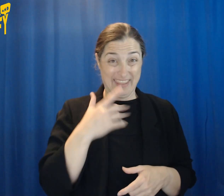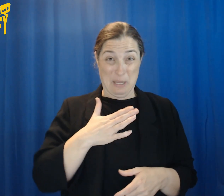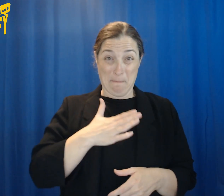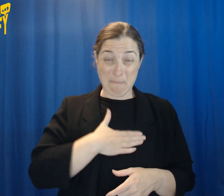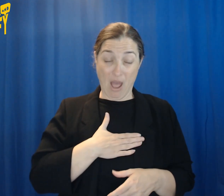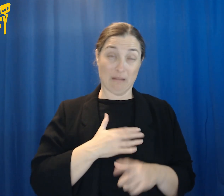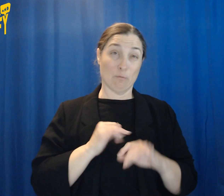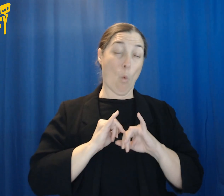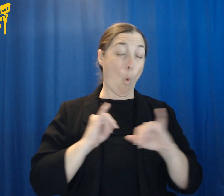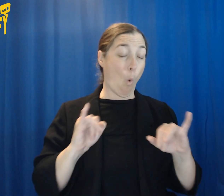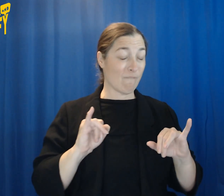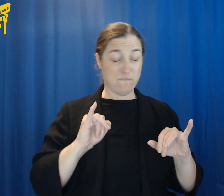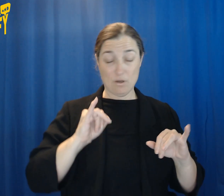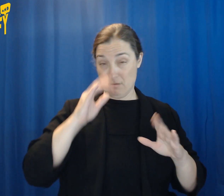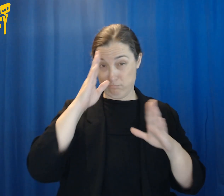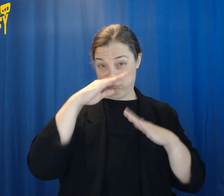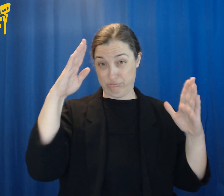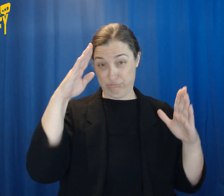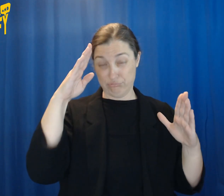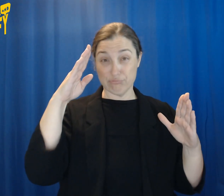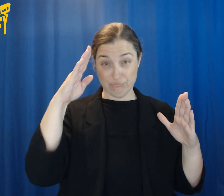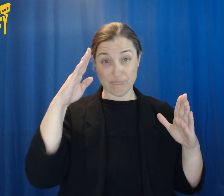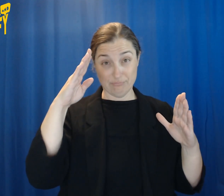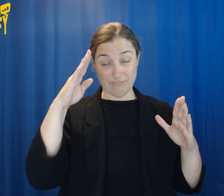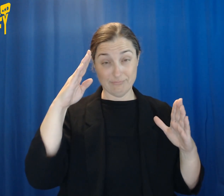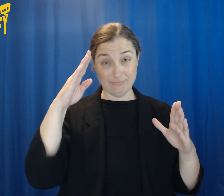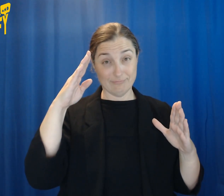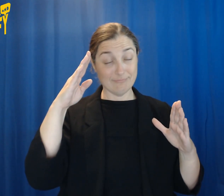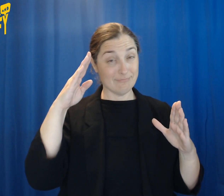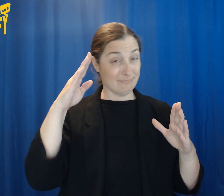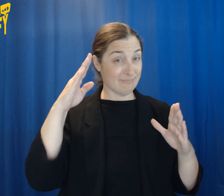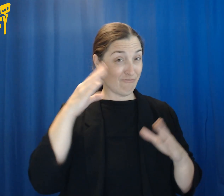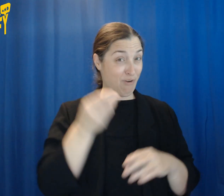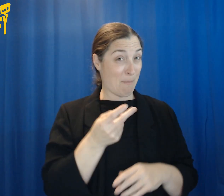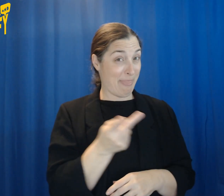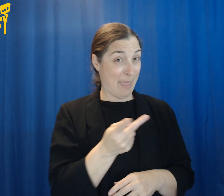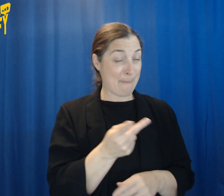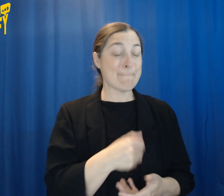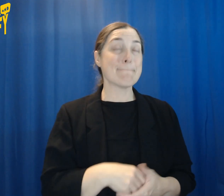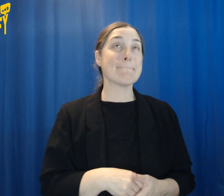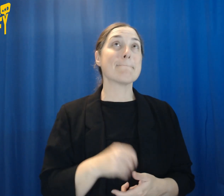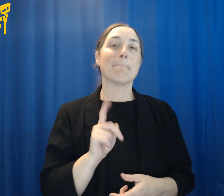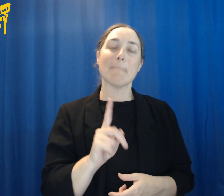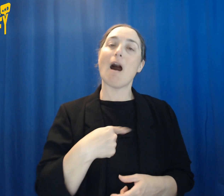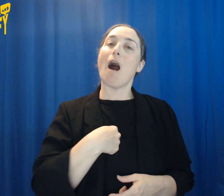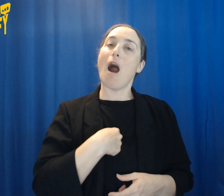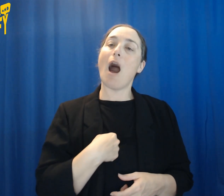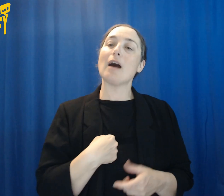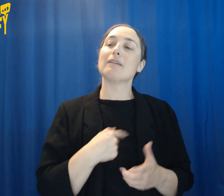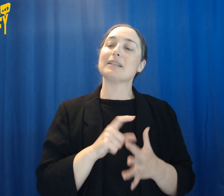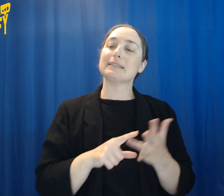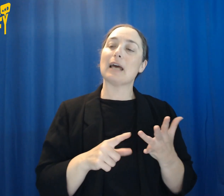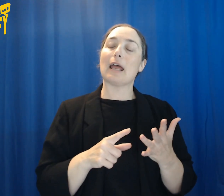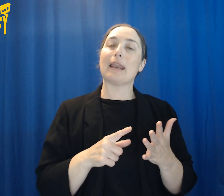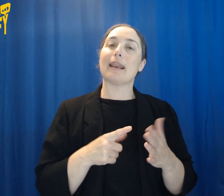temper from my mum and dad. The only difference now is that I've done some therapy to help deal